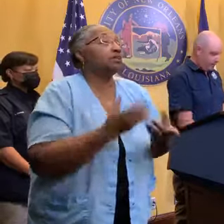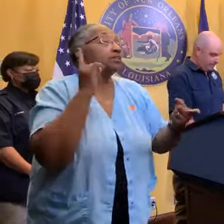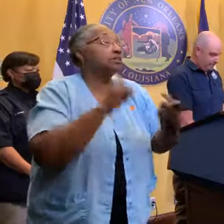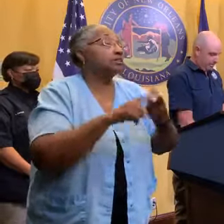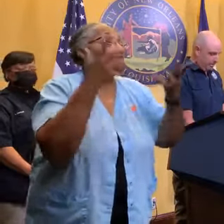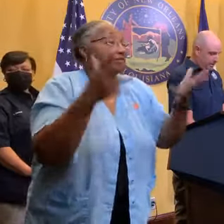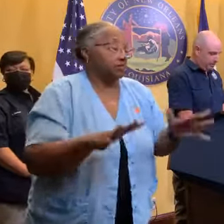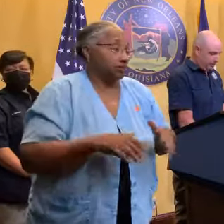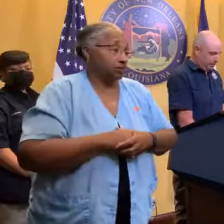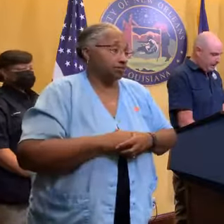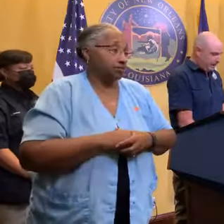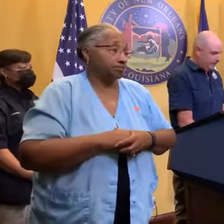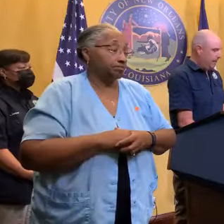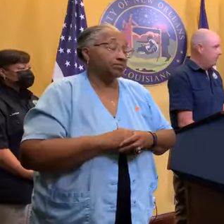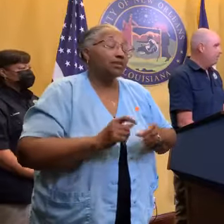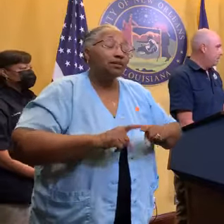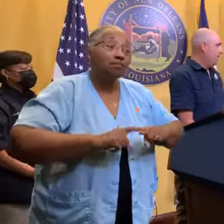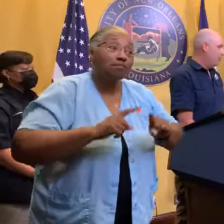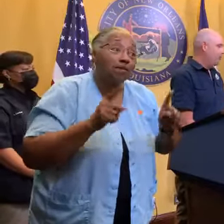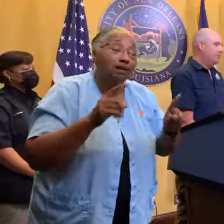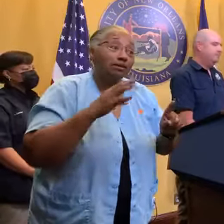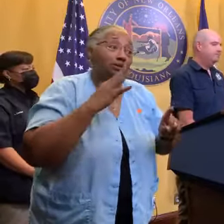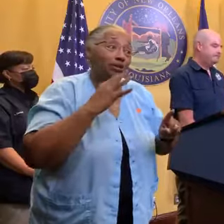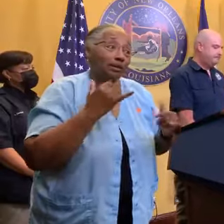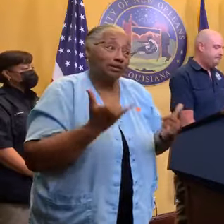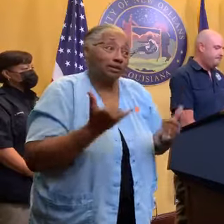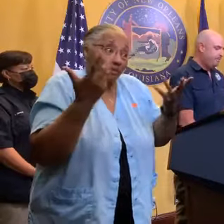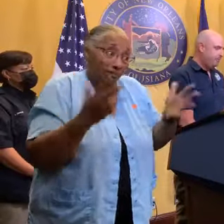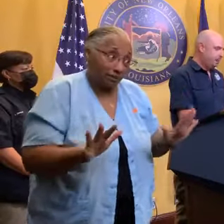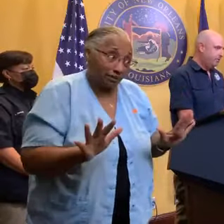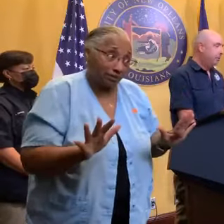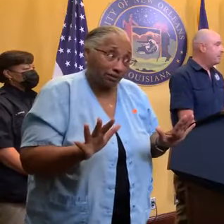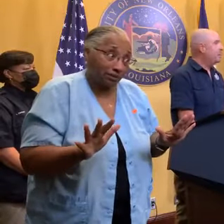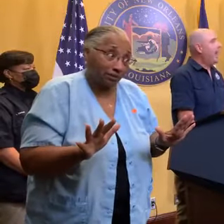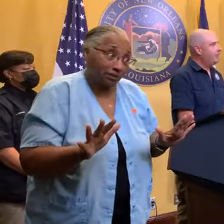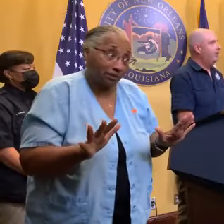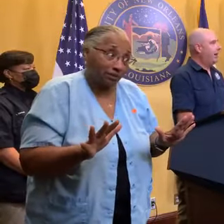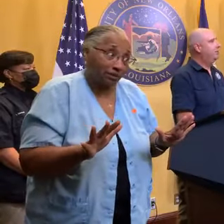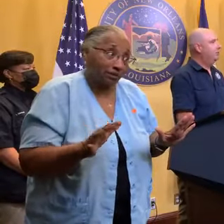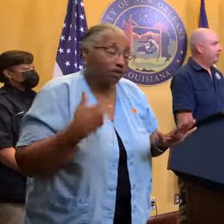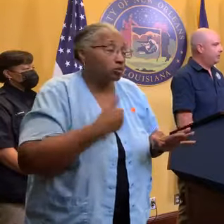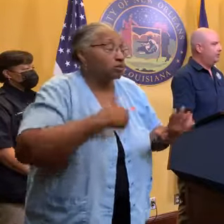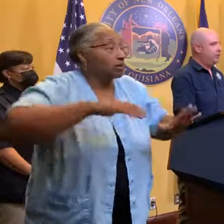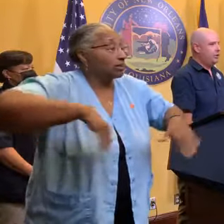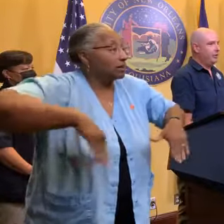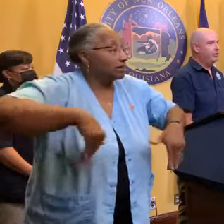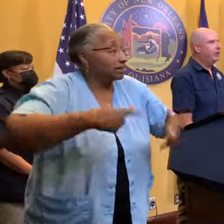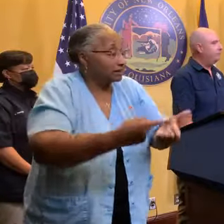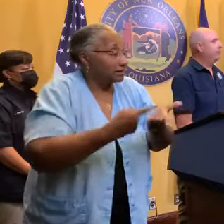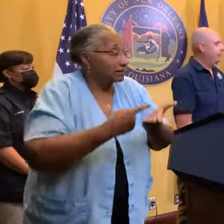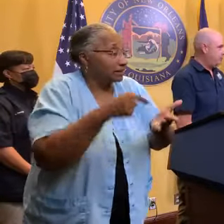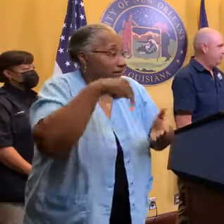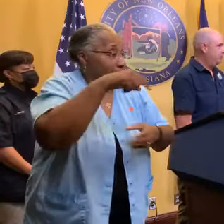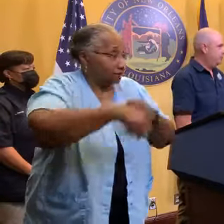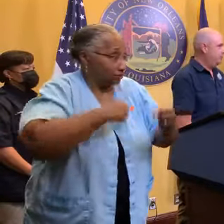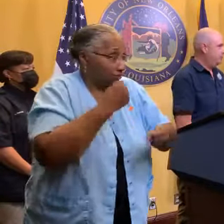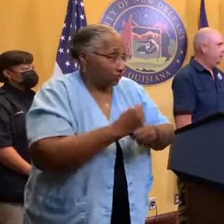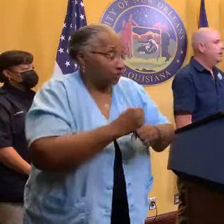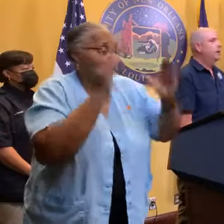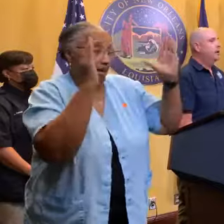over. But speaking about this being over, something we haven't had to discuss this year is